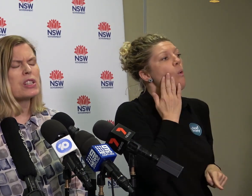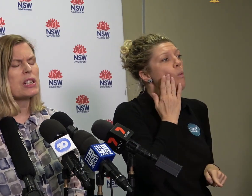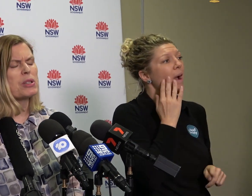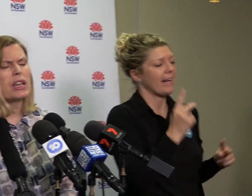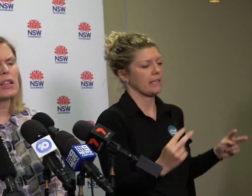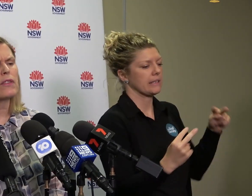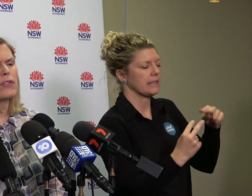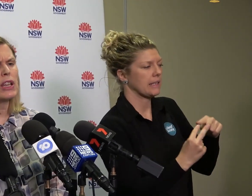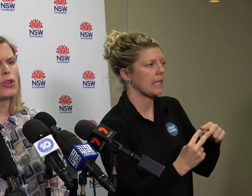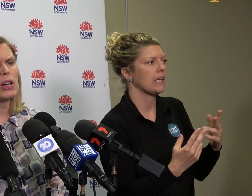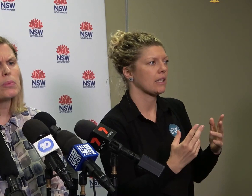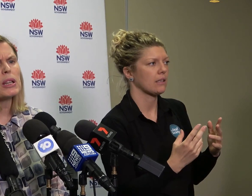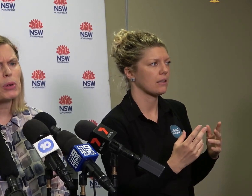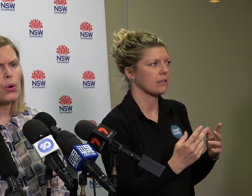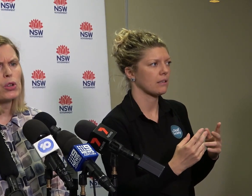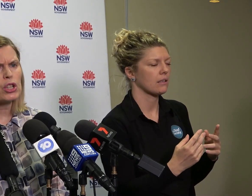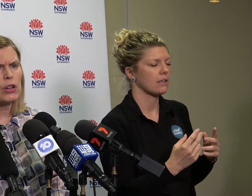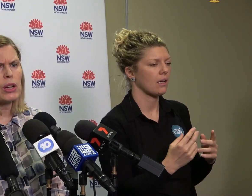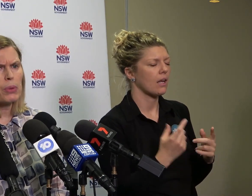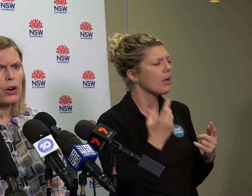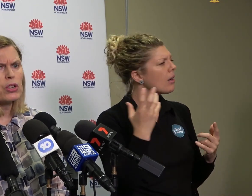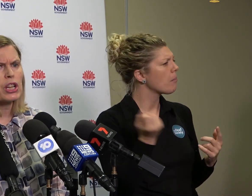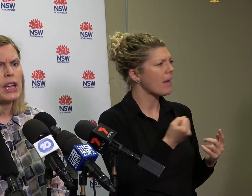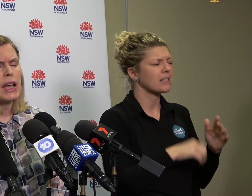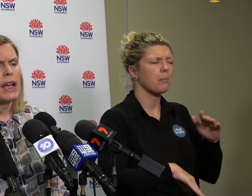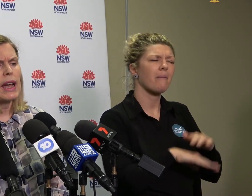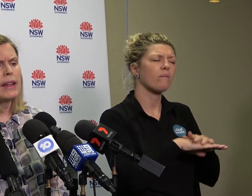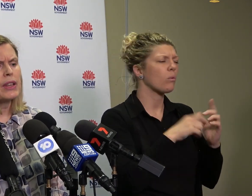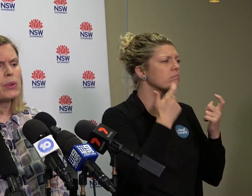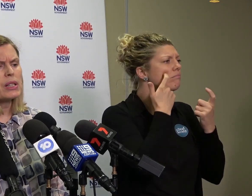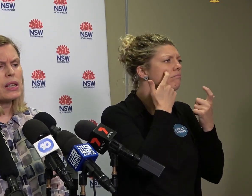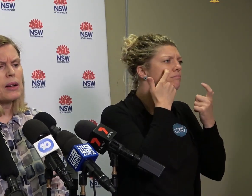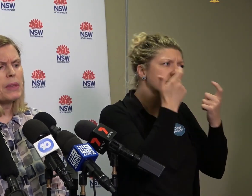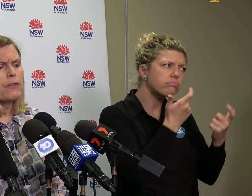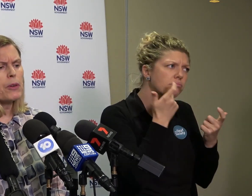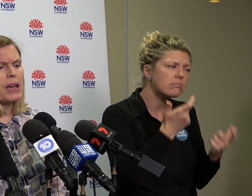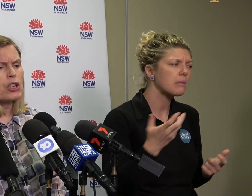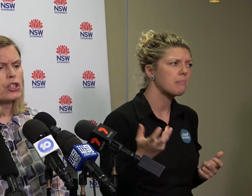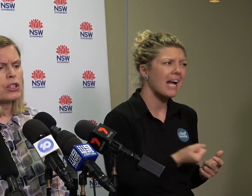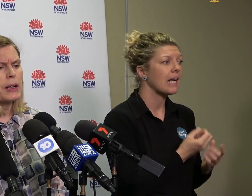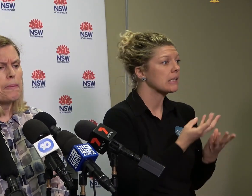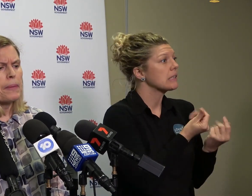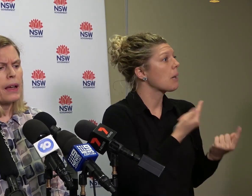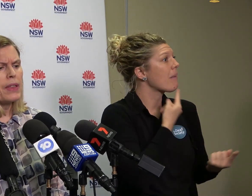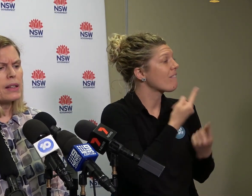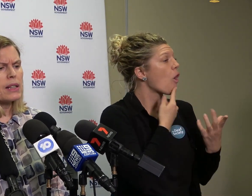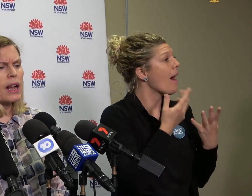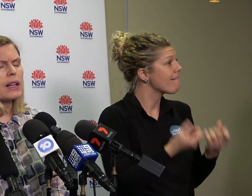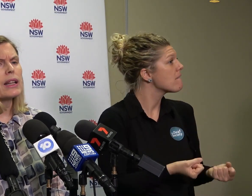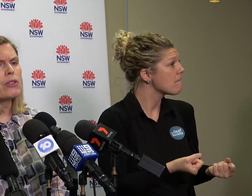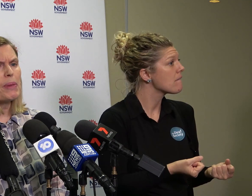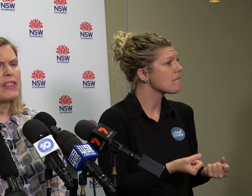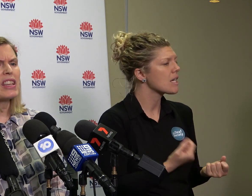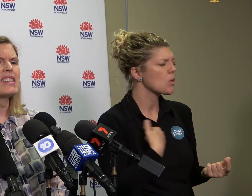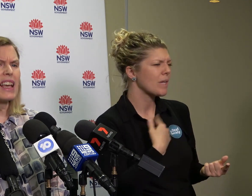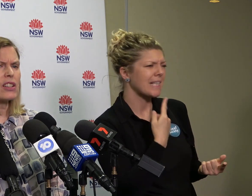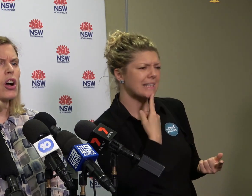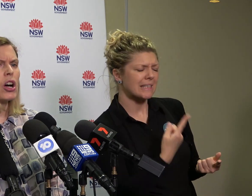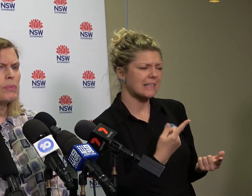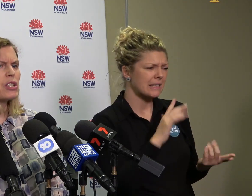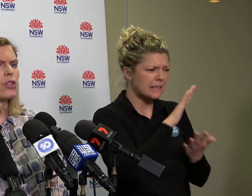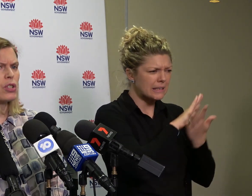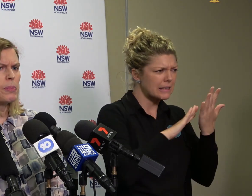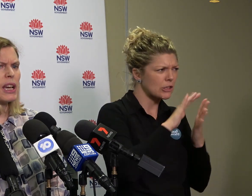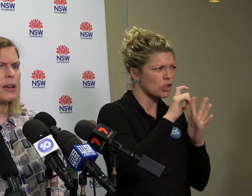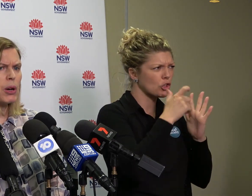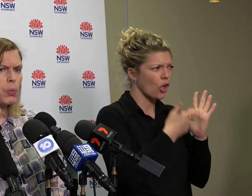individuals. Obviously, we're taking an incredibly precautionary approach, and there is some information that's unclear about the exact